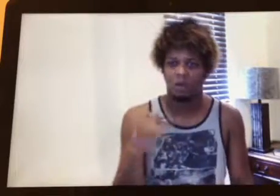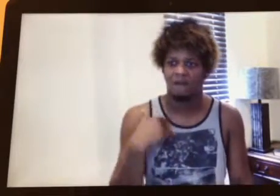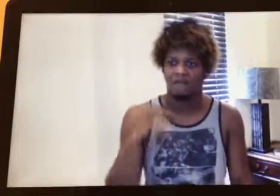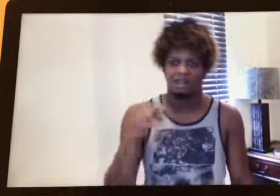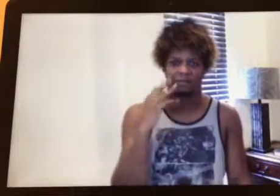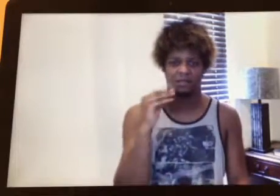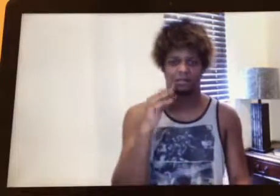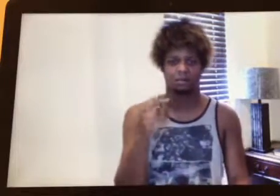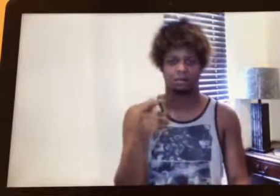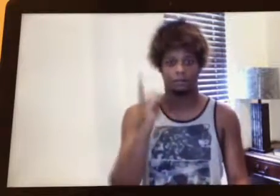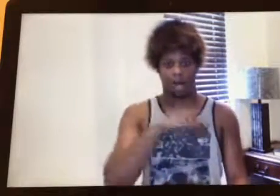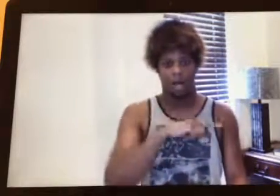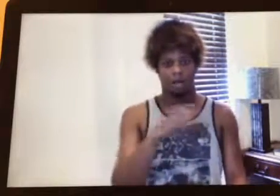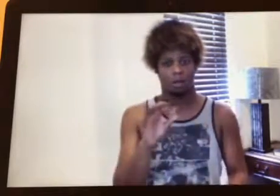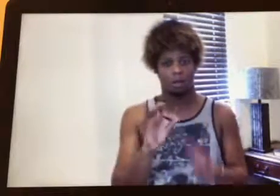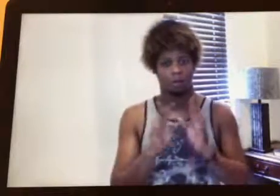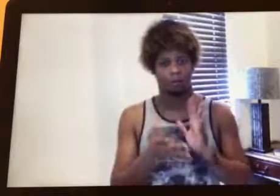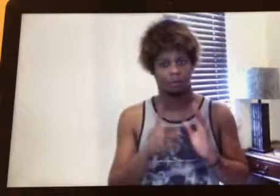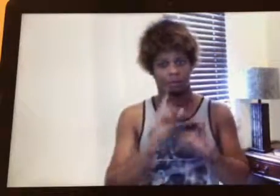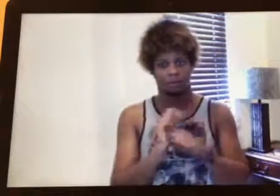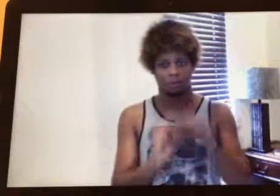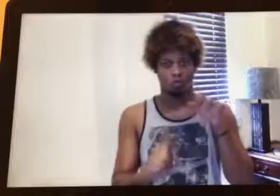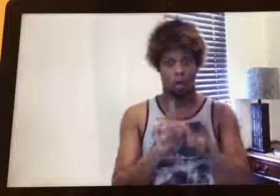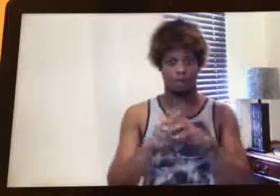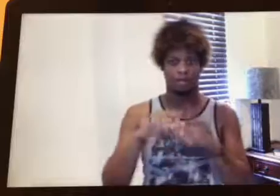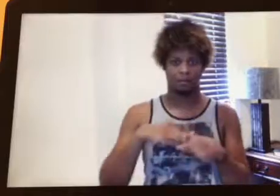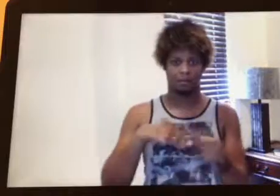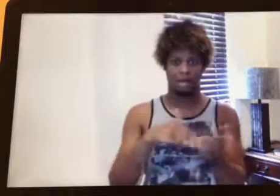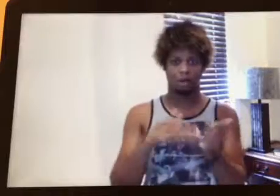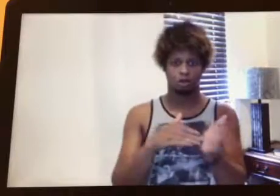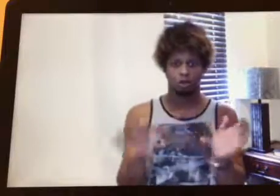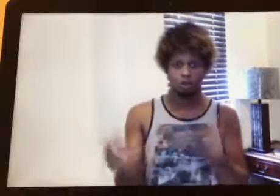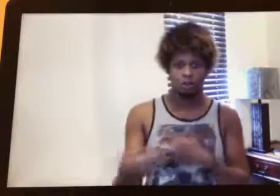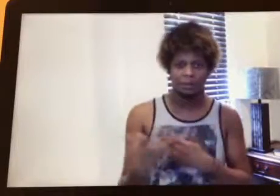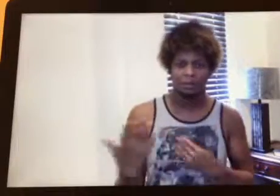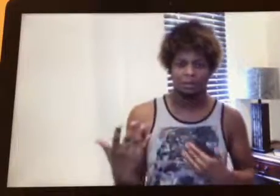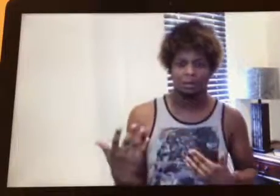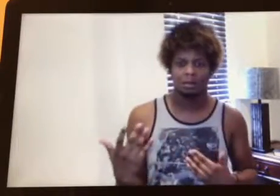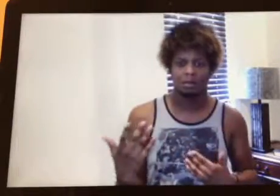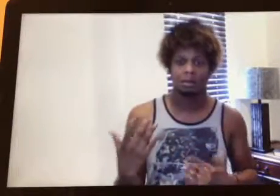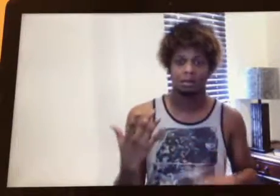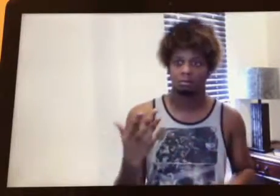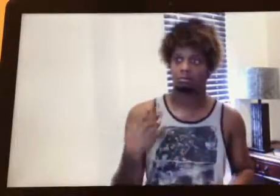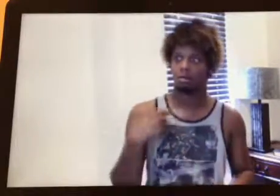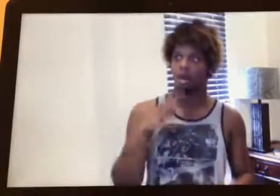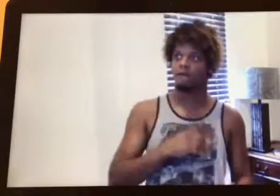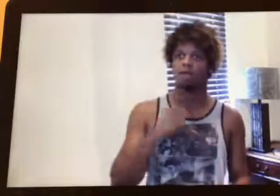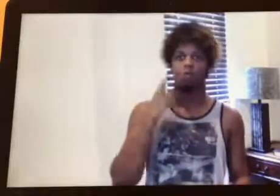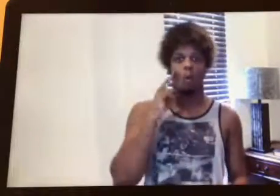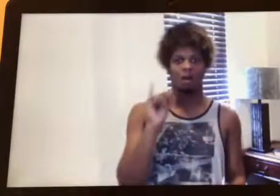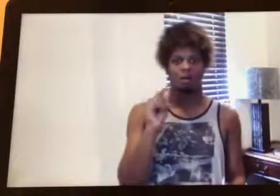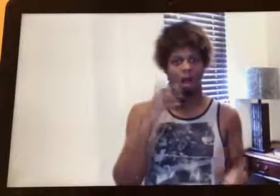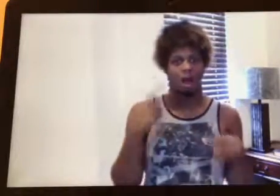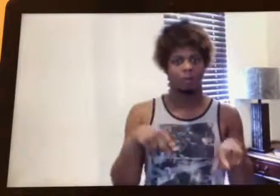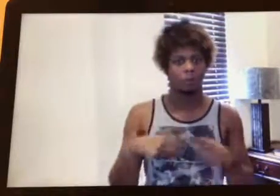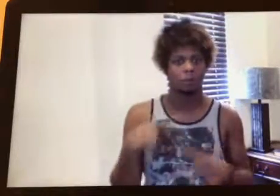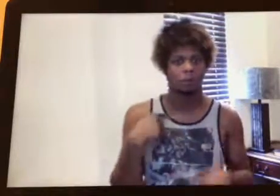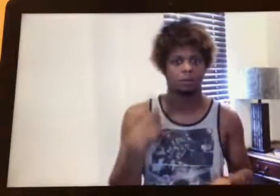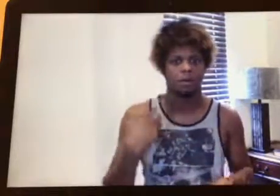I ended up leaving, and that was just a crazy experience that an interpreter, a fake interpreter, would show up to my